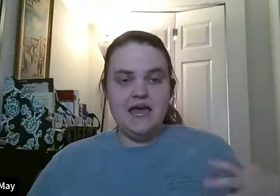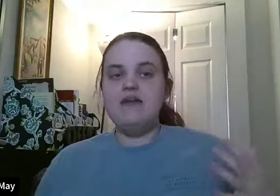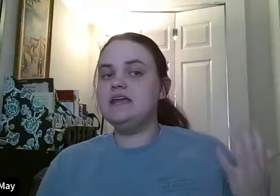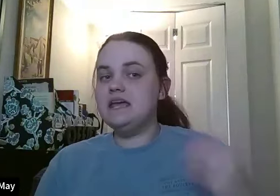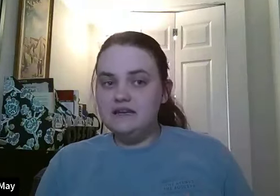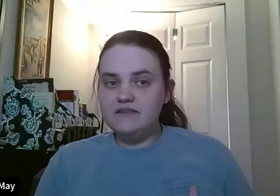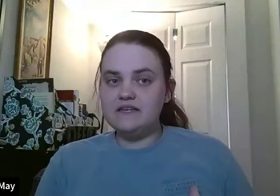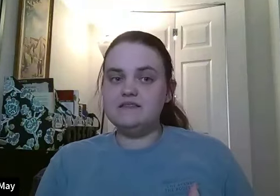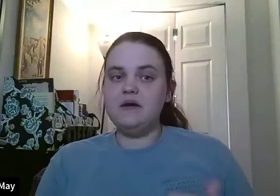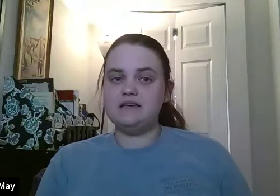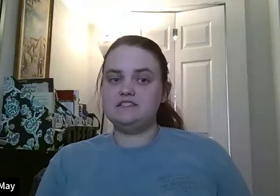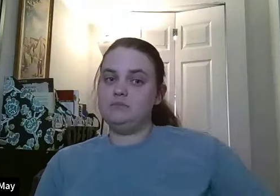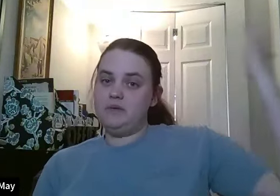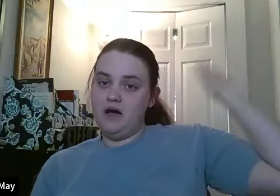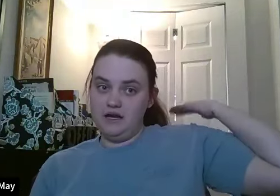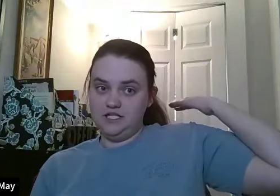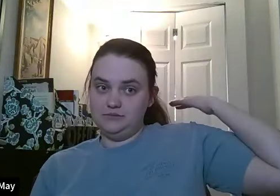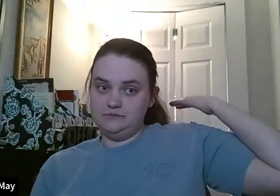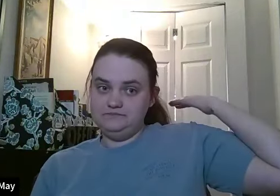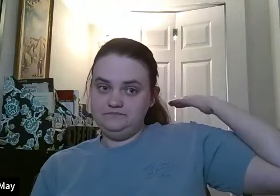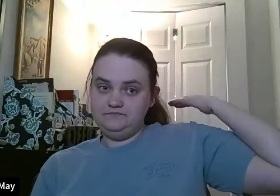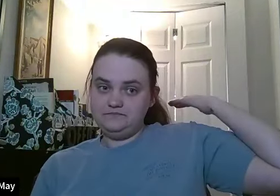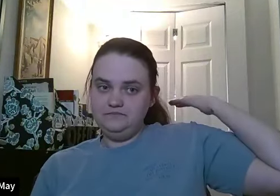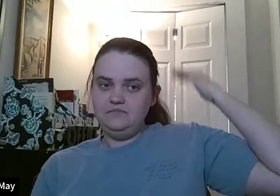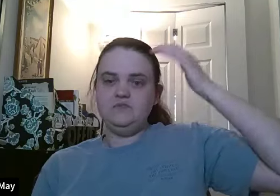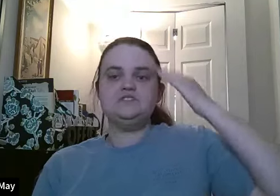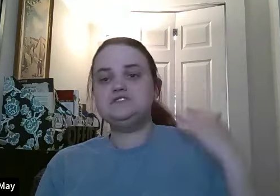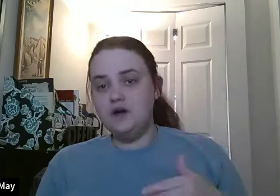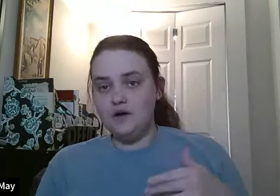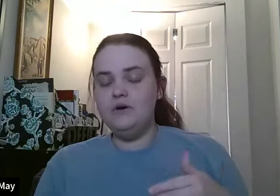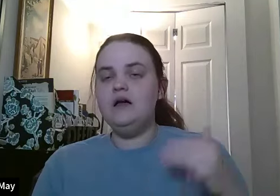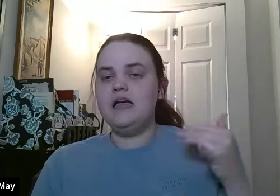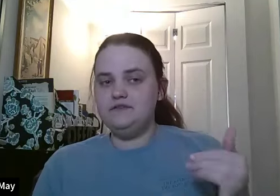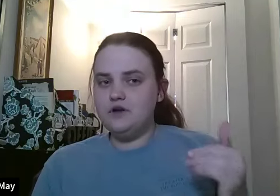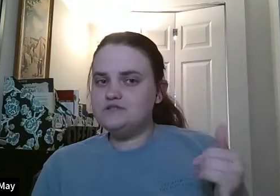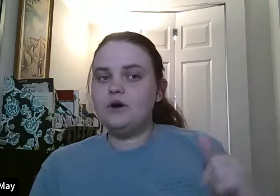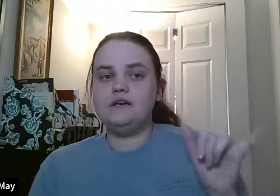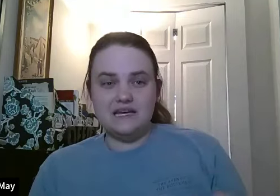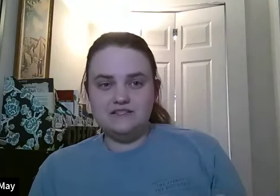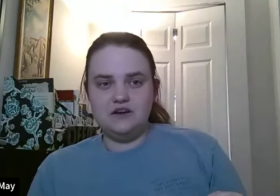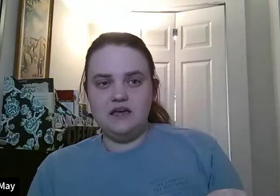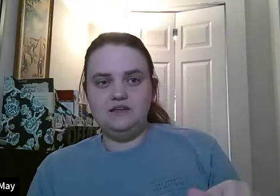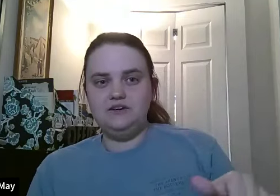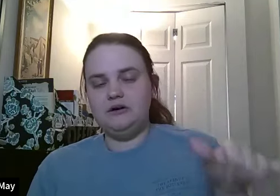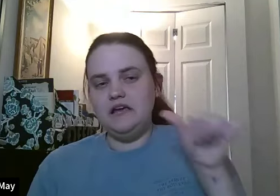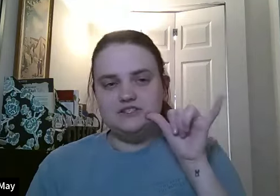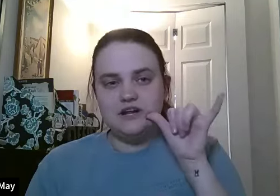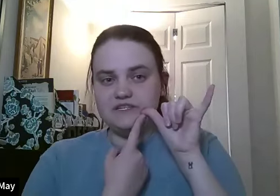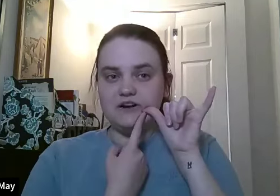And then anything that's in the past is going to be behind you. So if you notice for our yesterday, we start